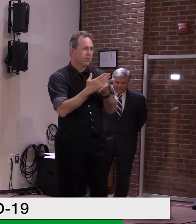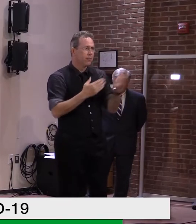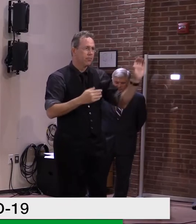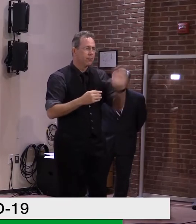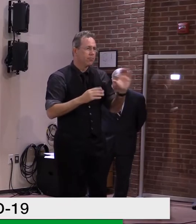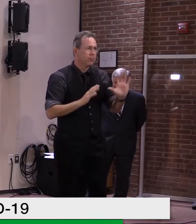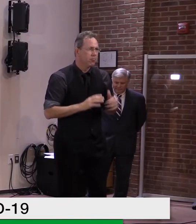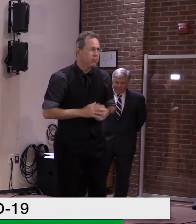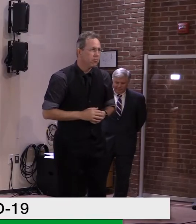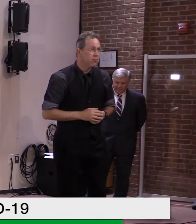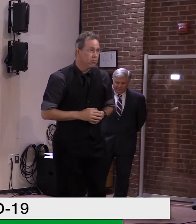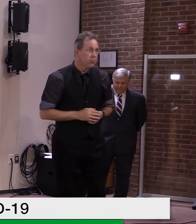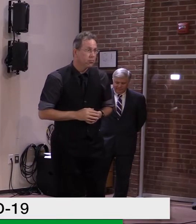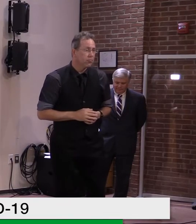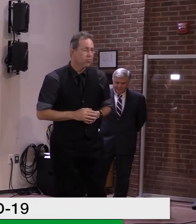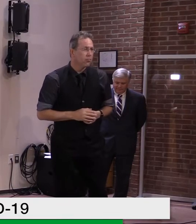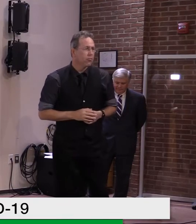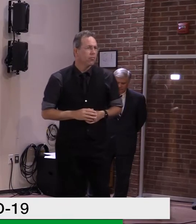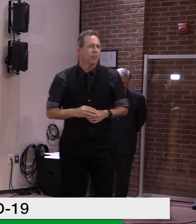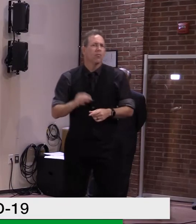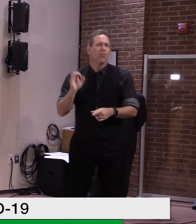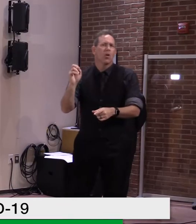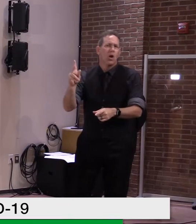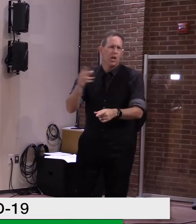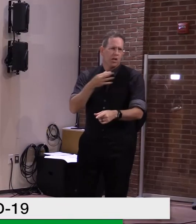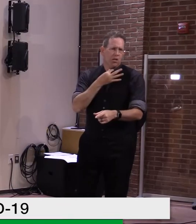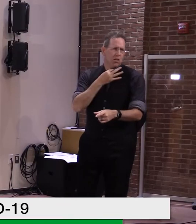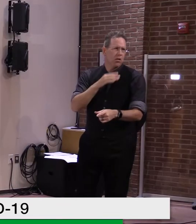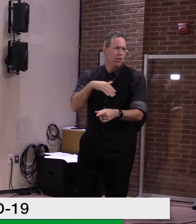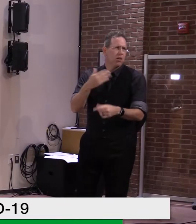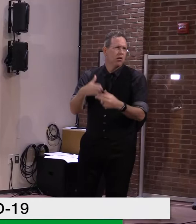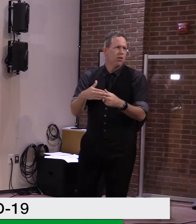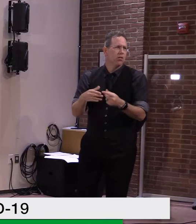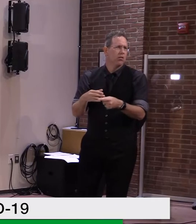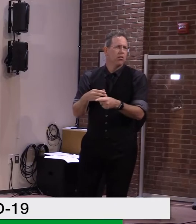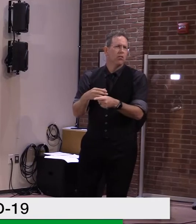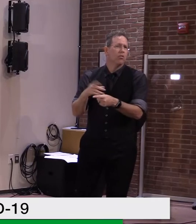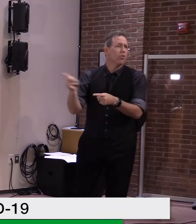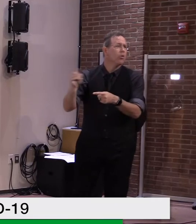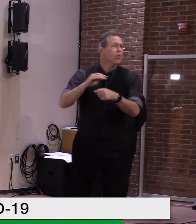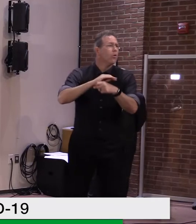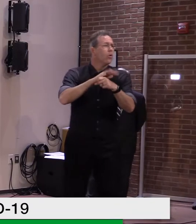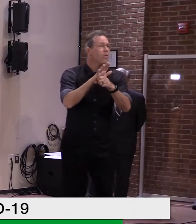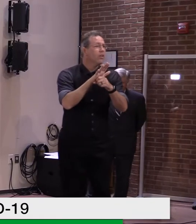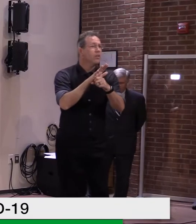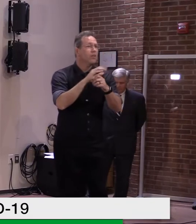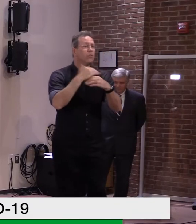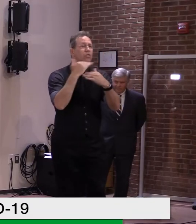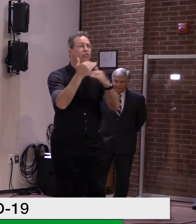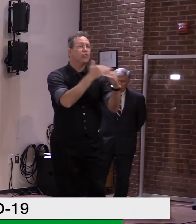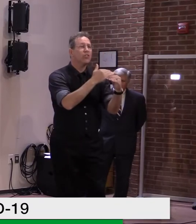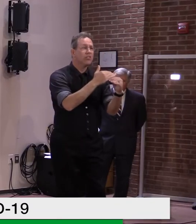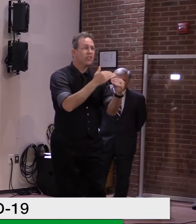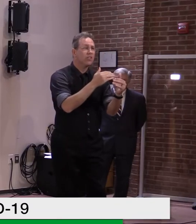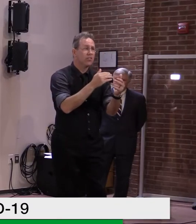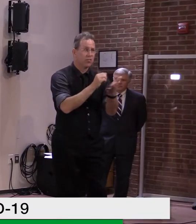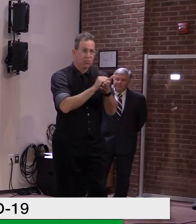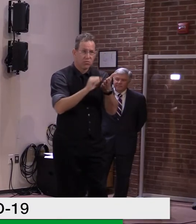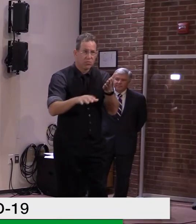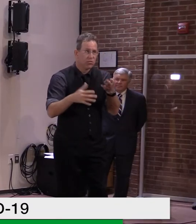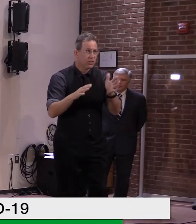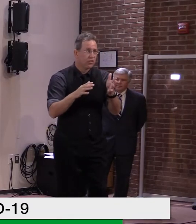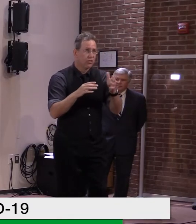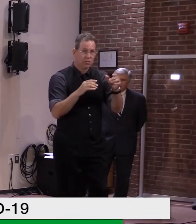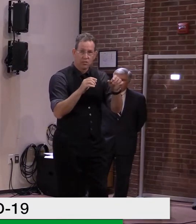Okay. So the COVID restrictions that you're listing are in the executive order though, right? So you'll just kind of be removing